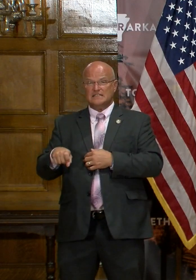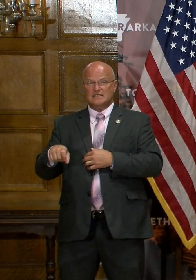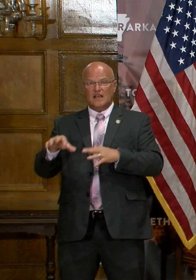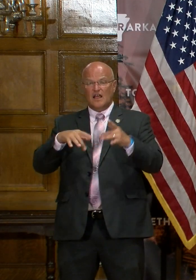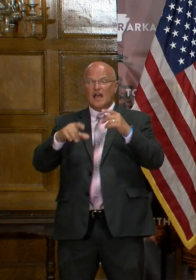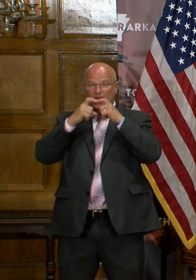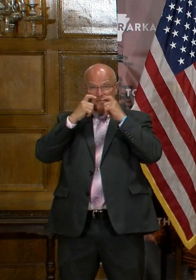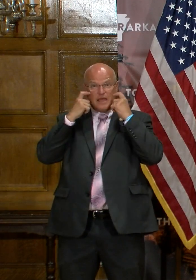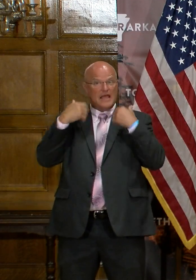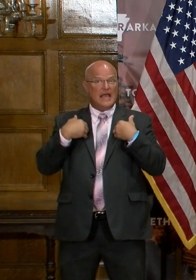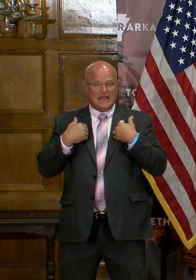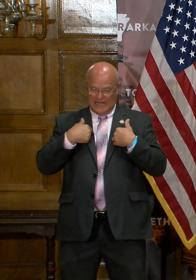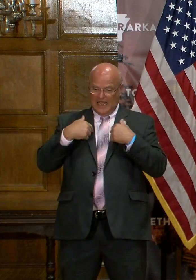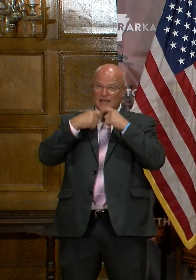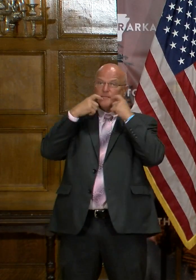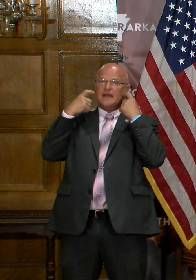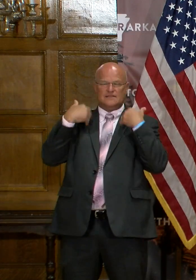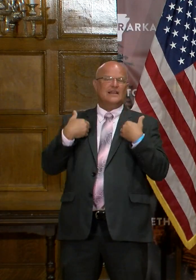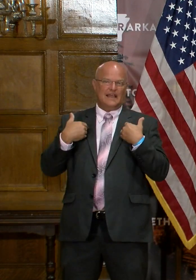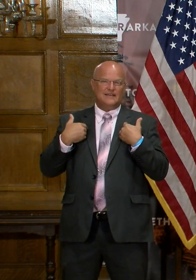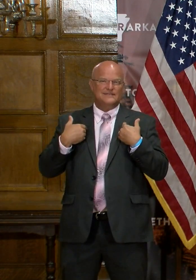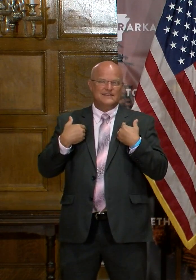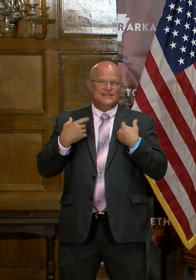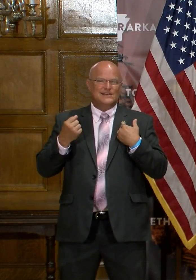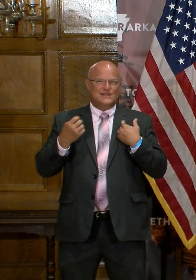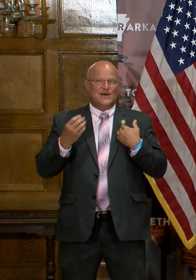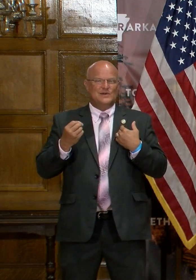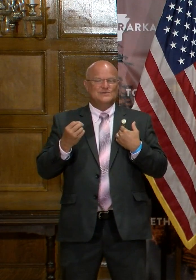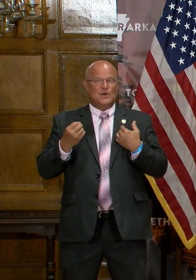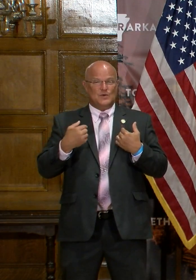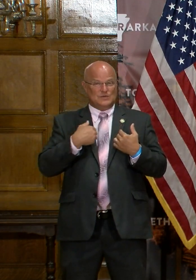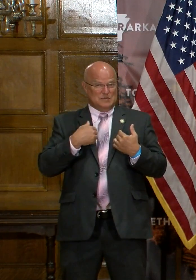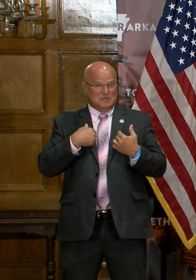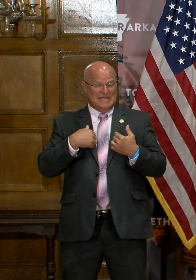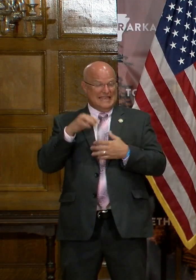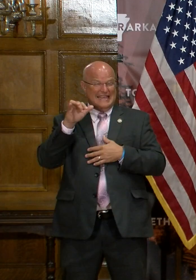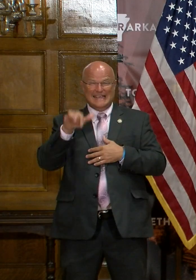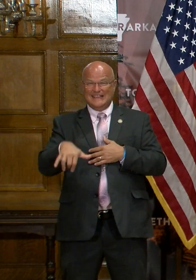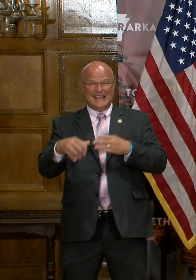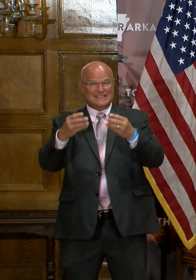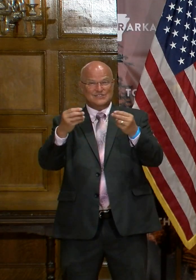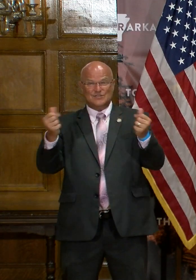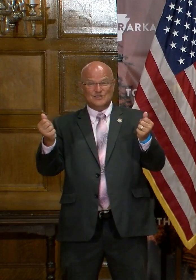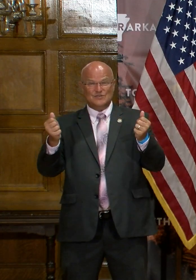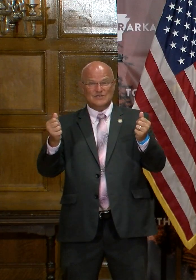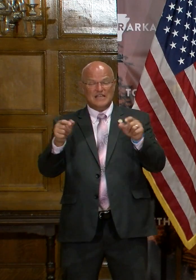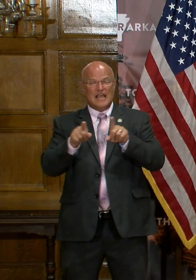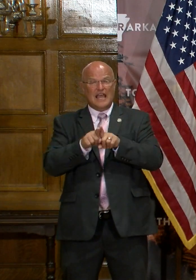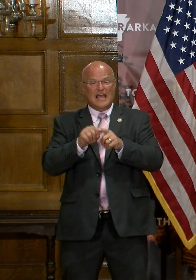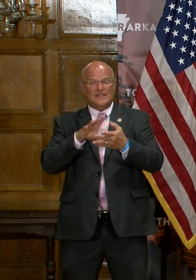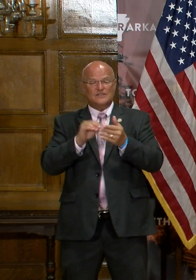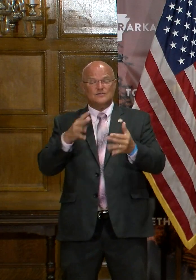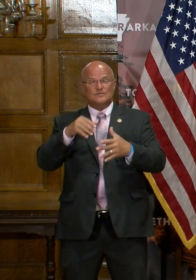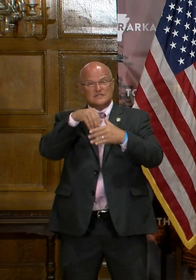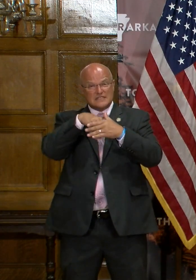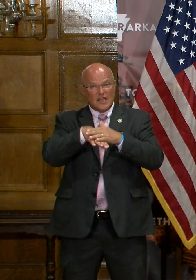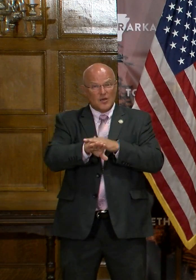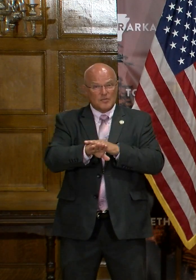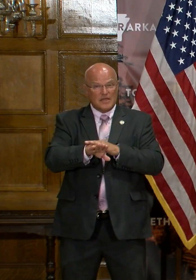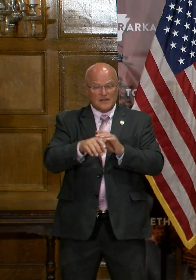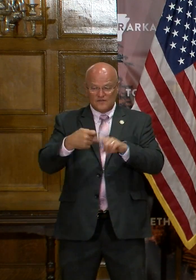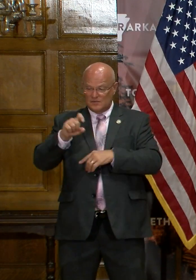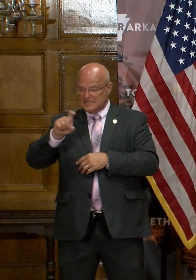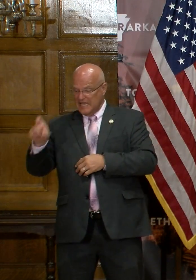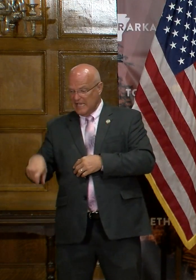one of them had a mask on and I had a mask on. And so to me, that's the solution. And so as these students come in, if you're